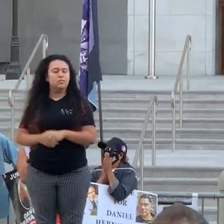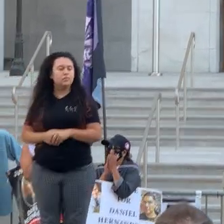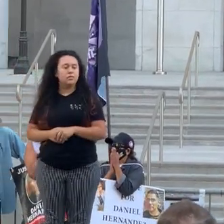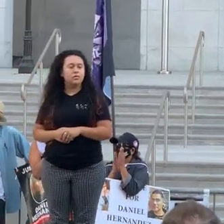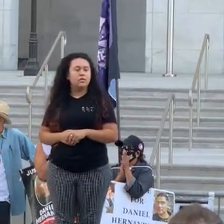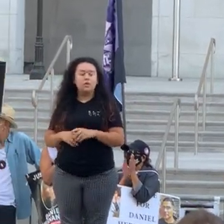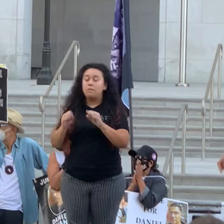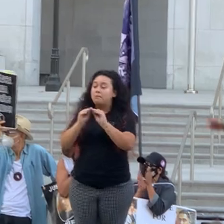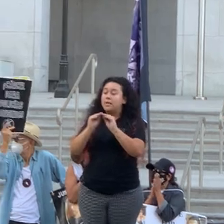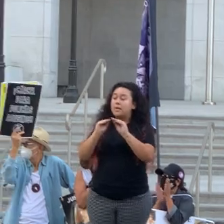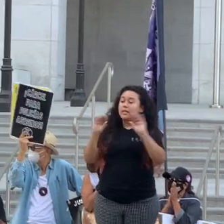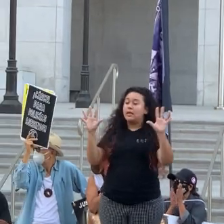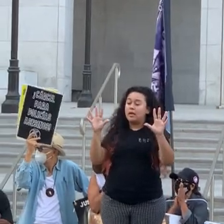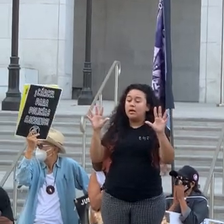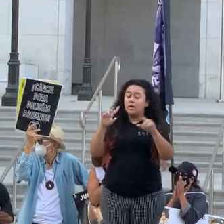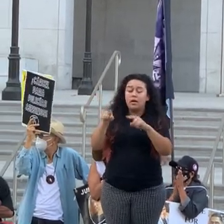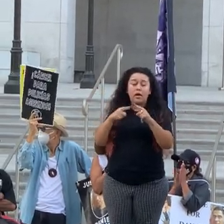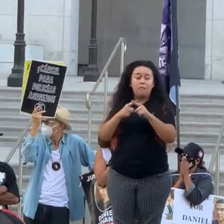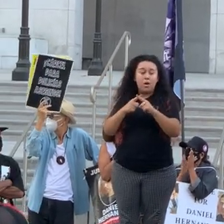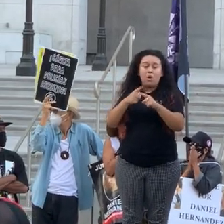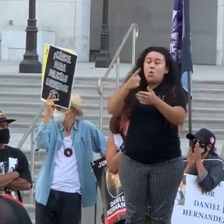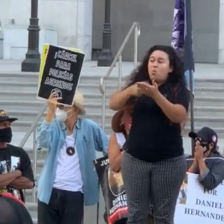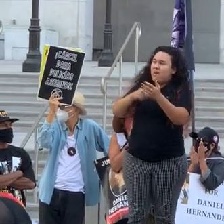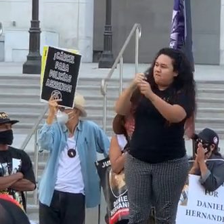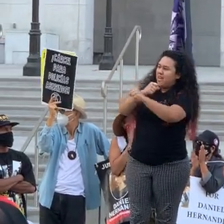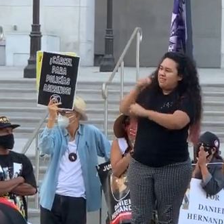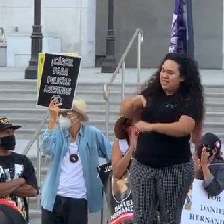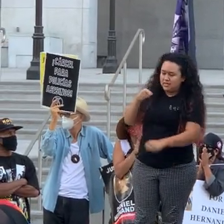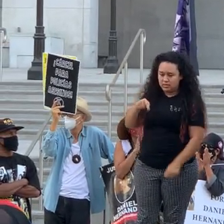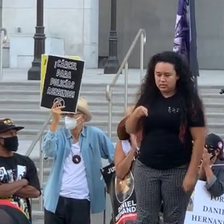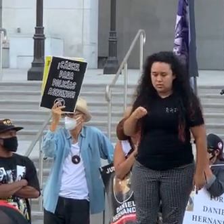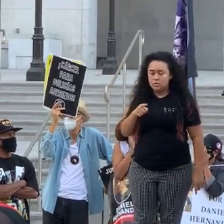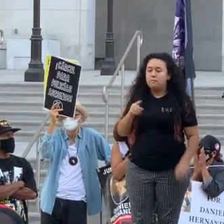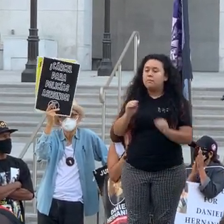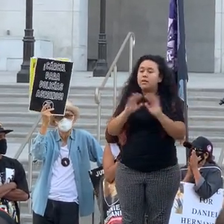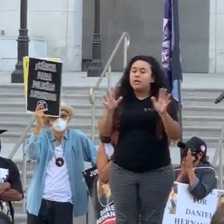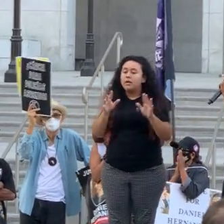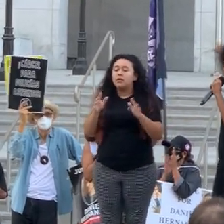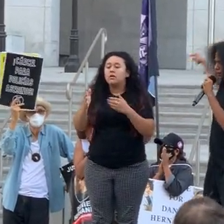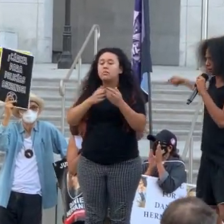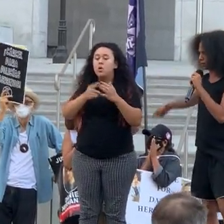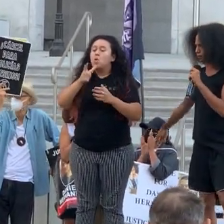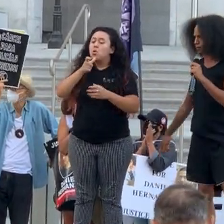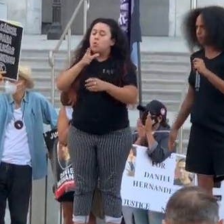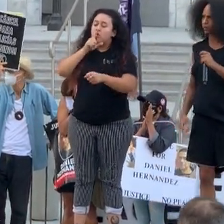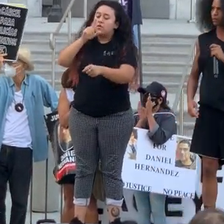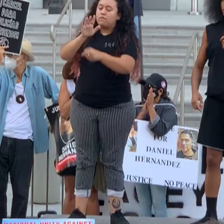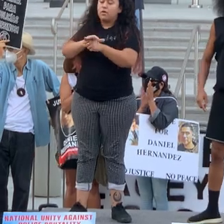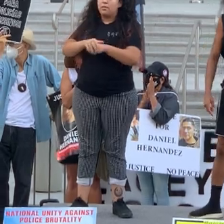So be clear about what fight this is. No matter who gets confirmed,